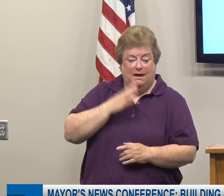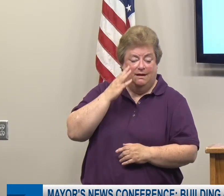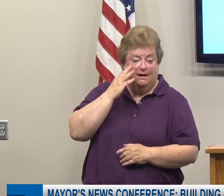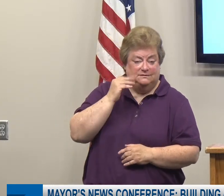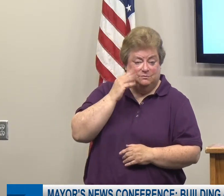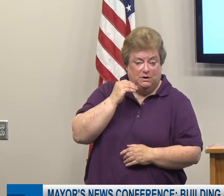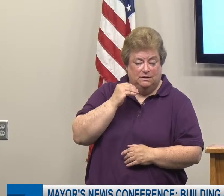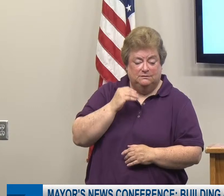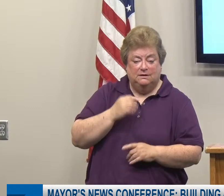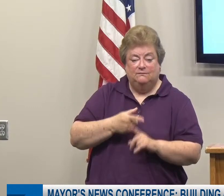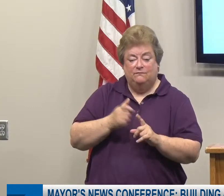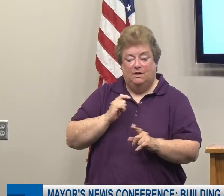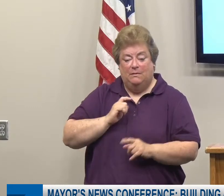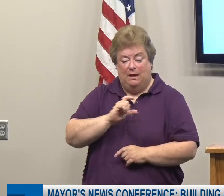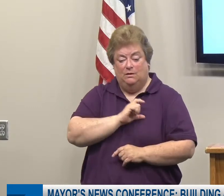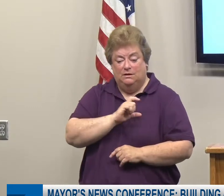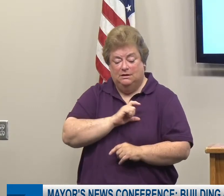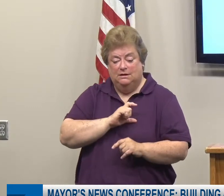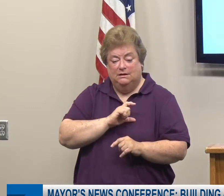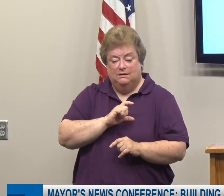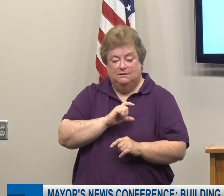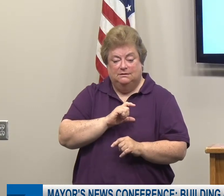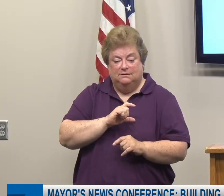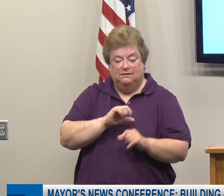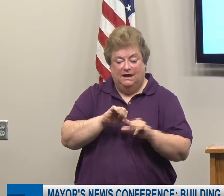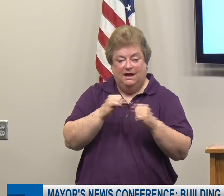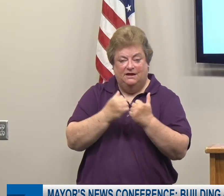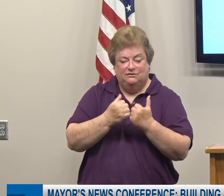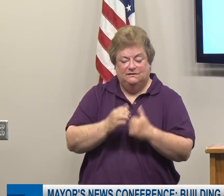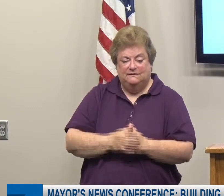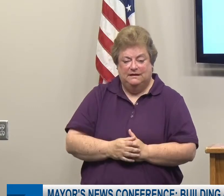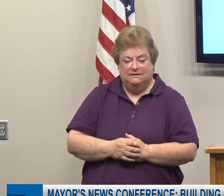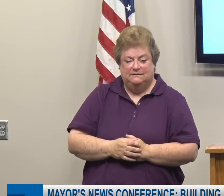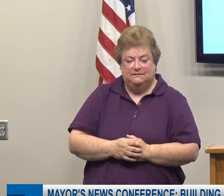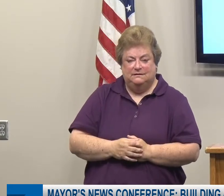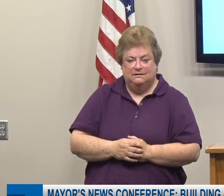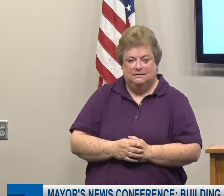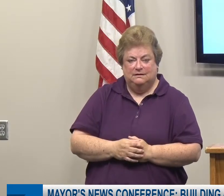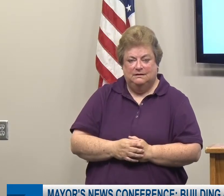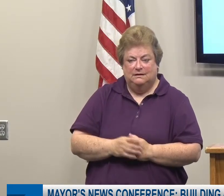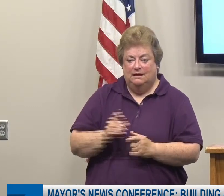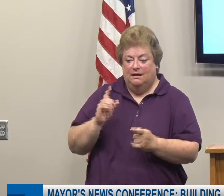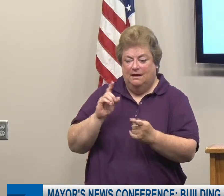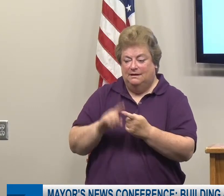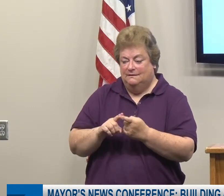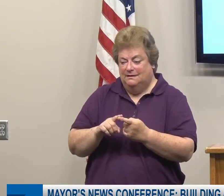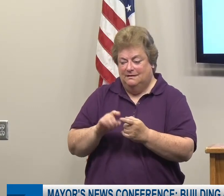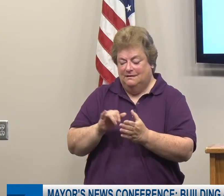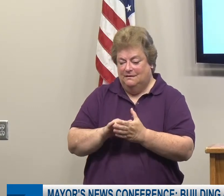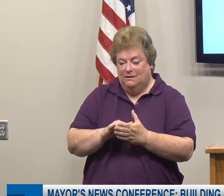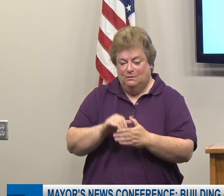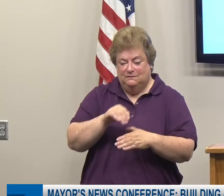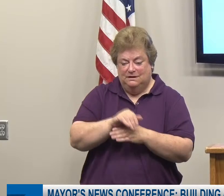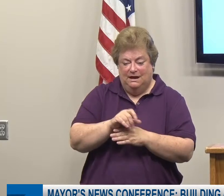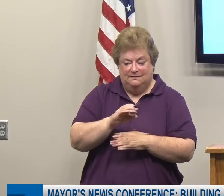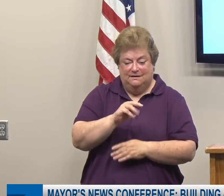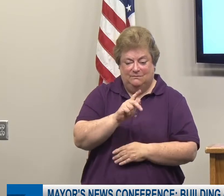our law enforcement agencies, because until the nights of May 29th through June